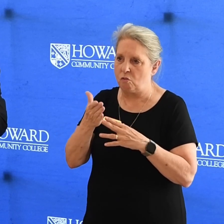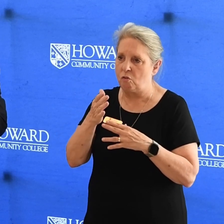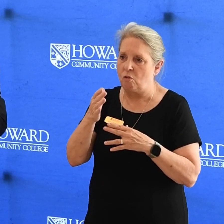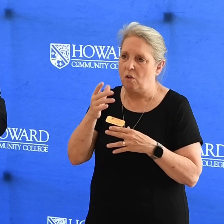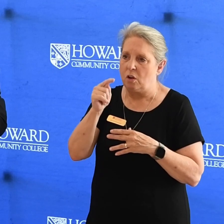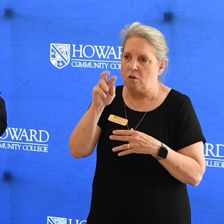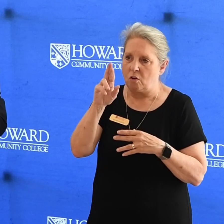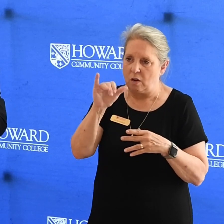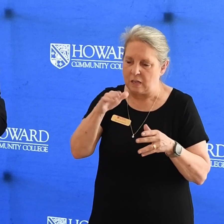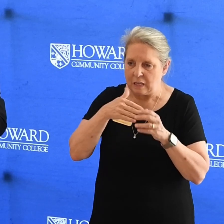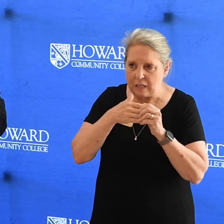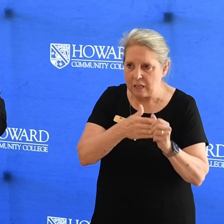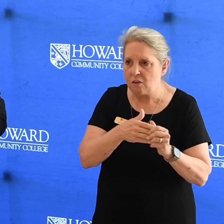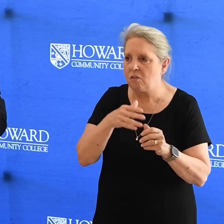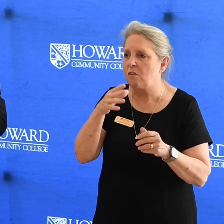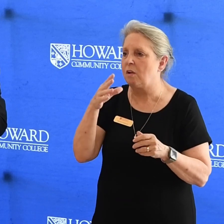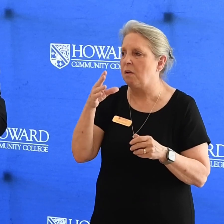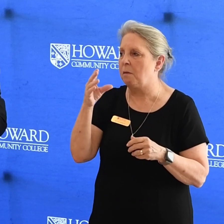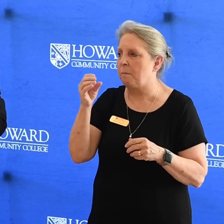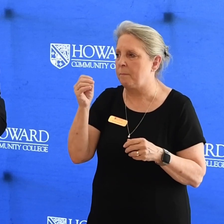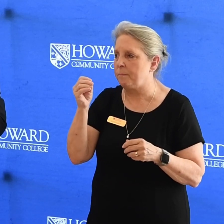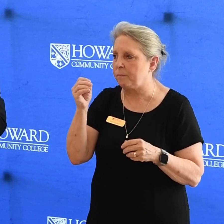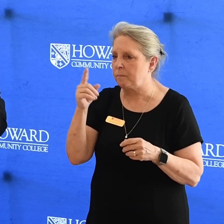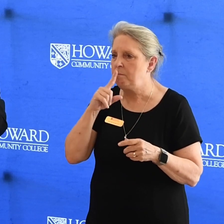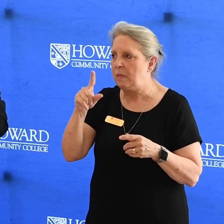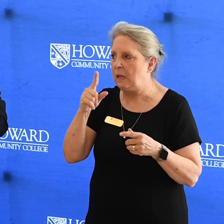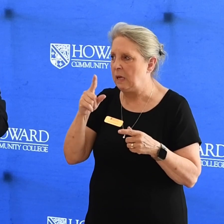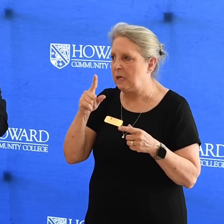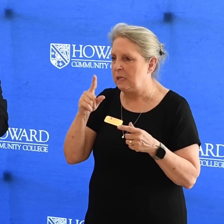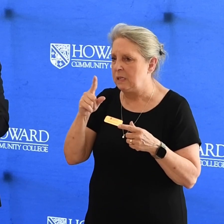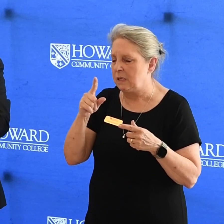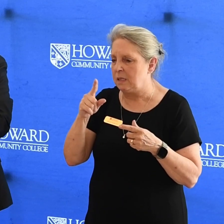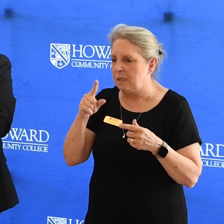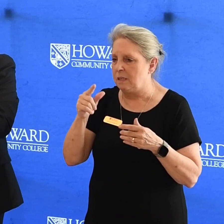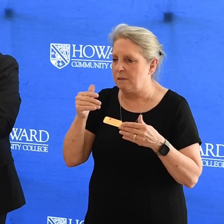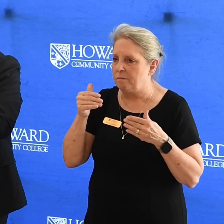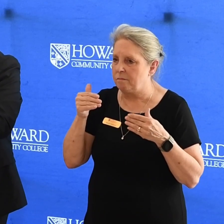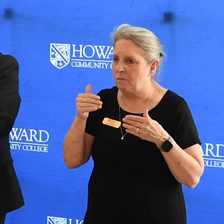Tracy's leadership and Beta Dayhoff's before, have really spearheaded